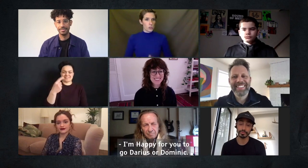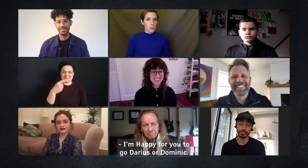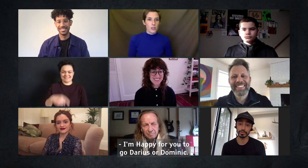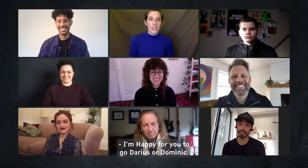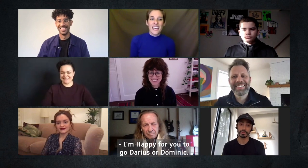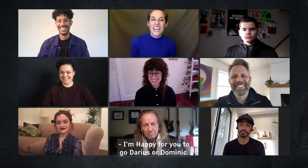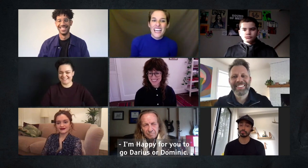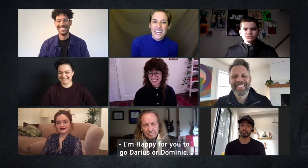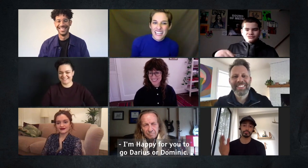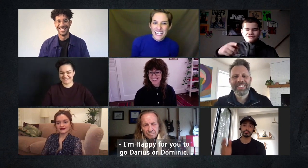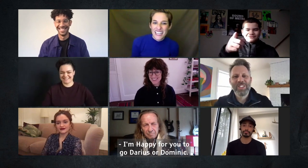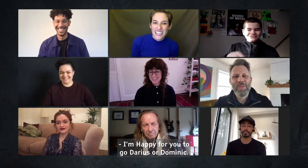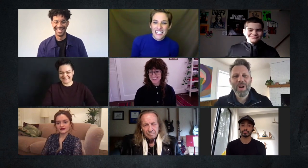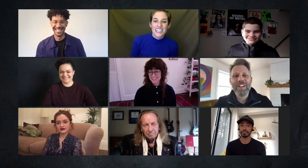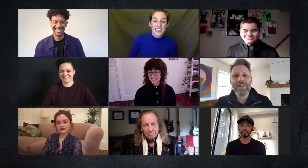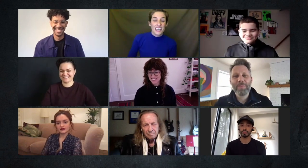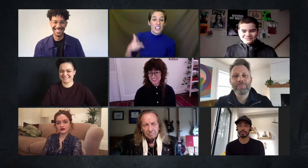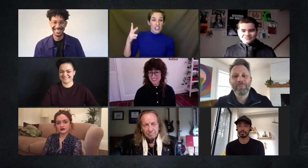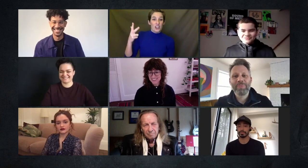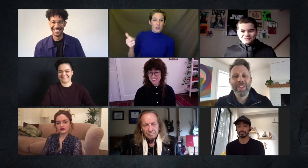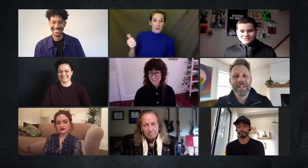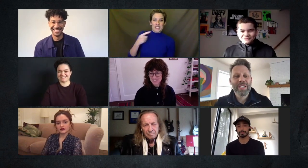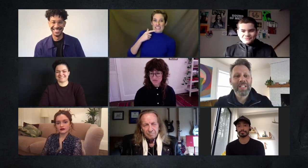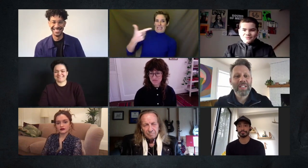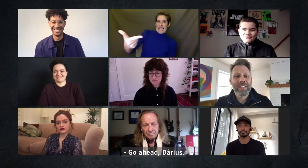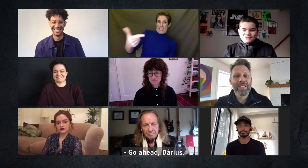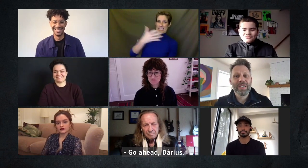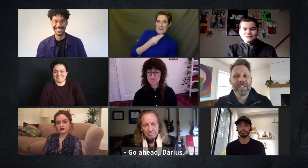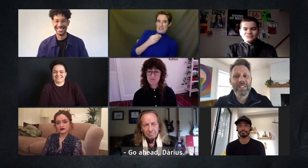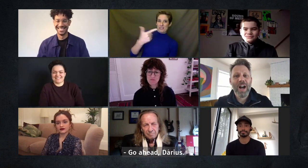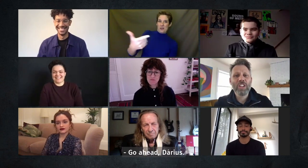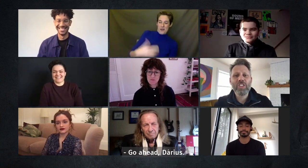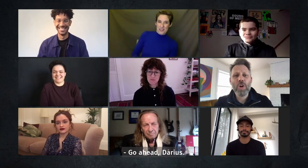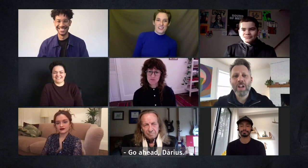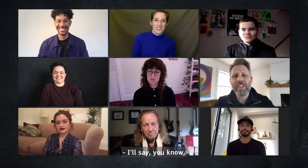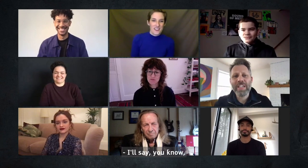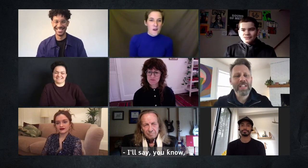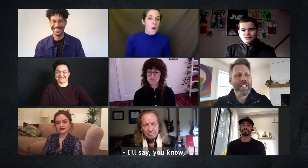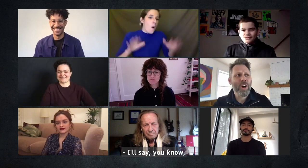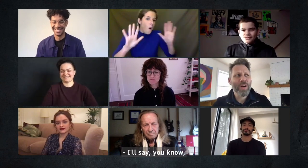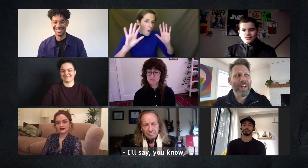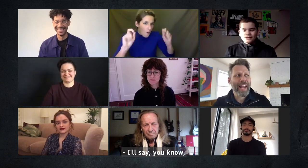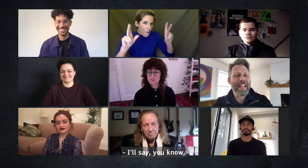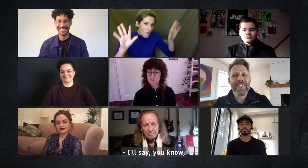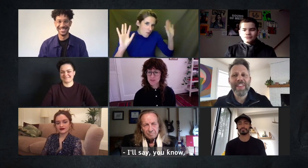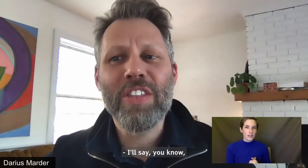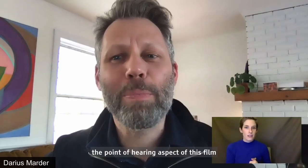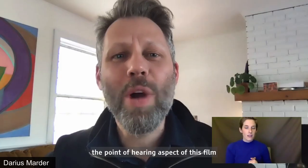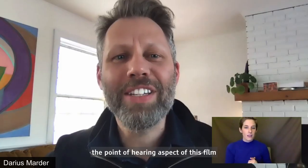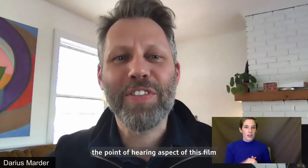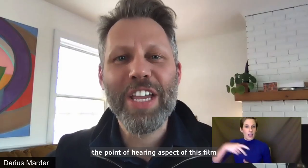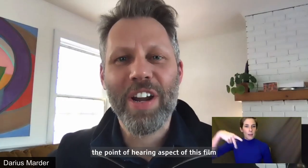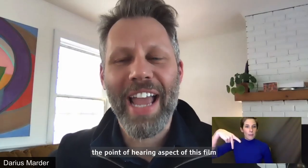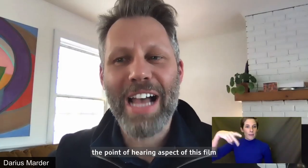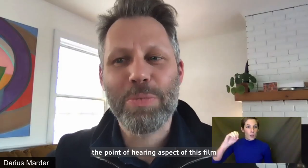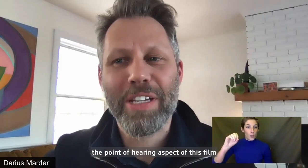I'm happy for you to go, Darius, or Chelsea or Domenico. Go ahead, Darius. I'll say the